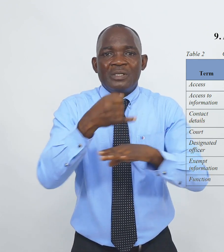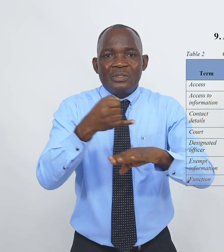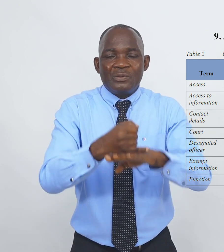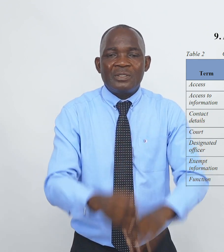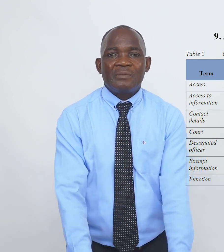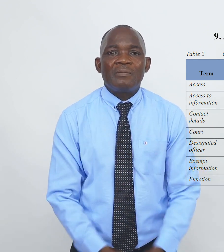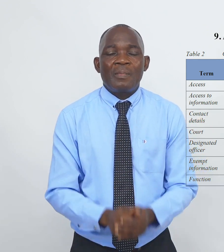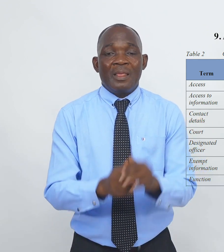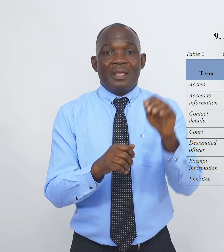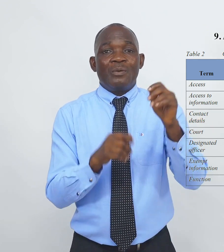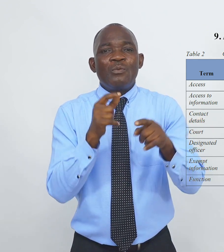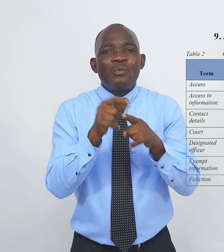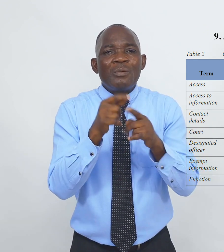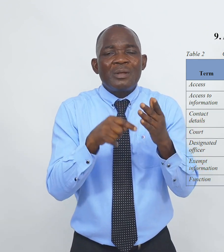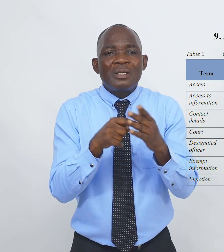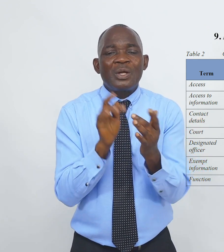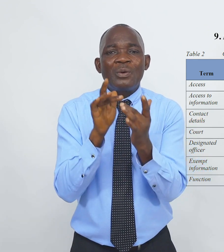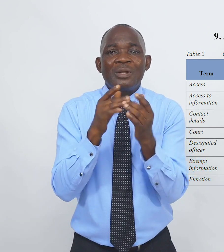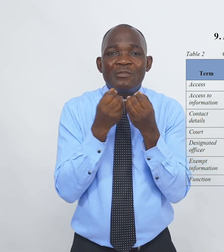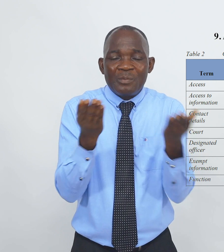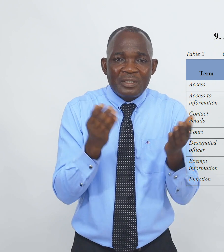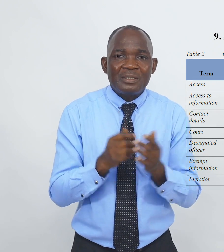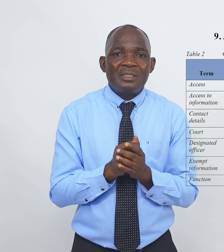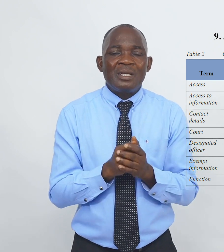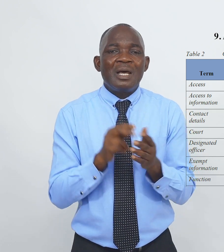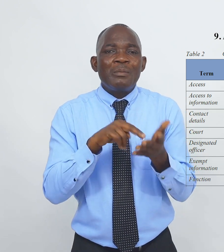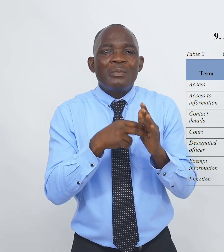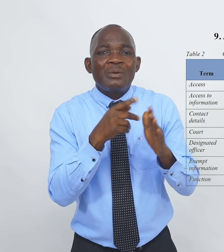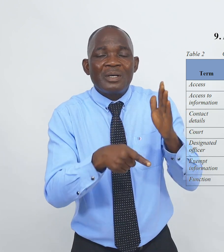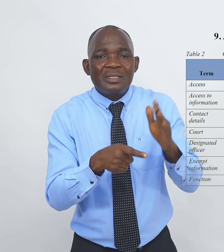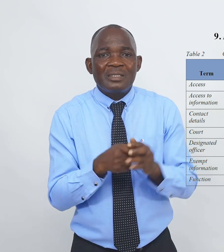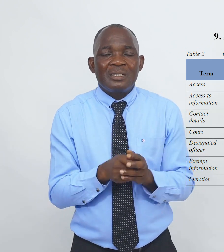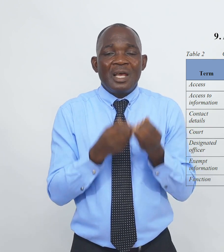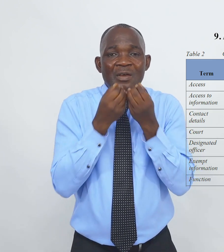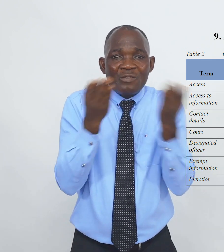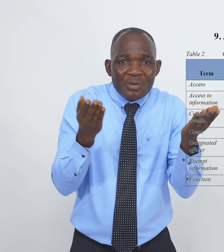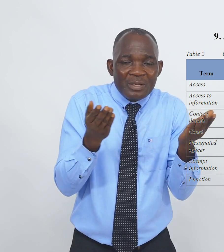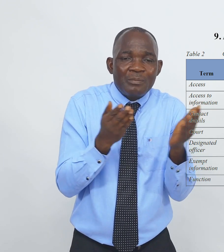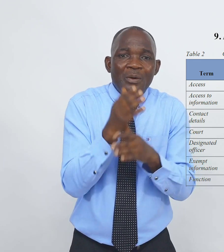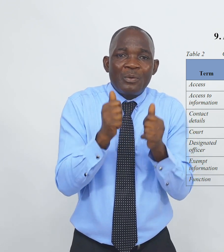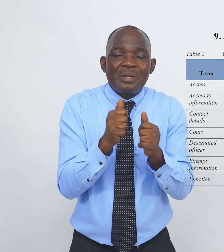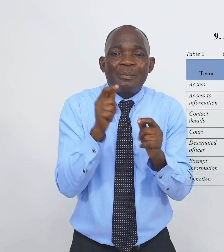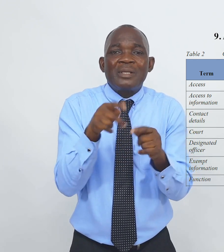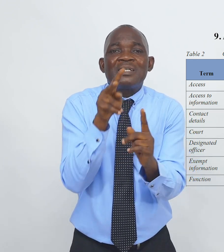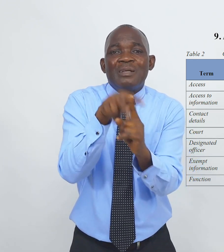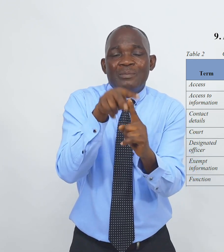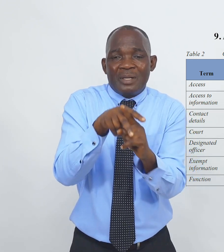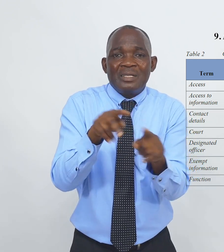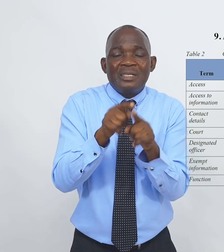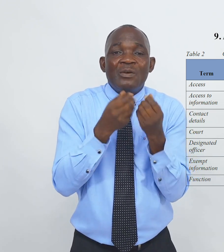institutions. Term. Contact details. Definition. Information by which an applicant and an information